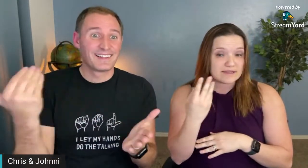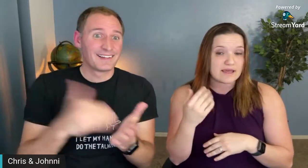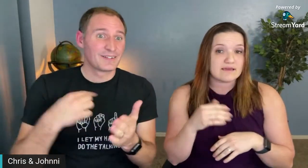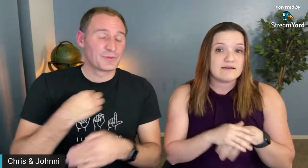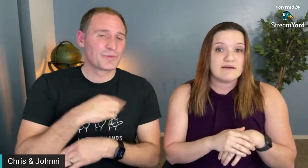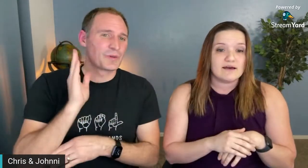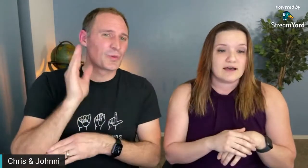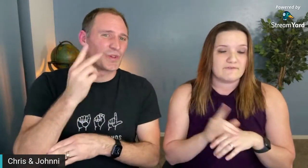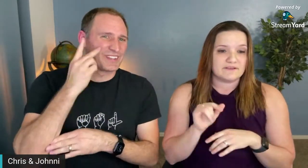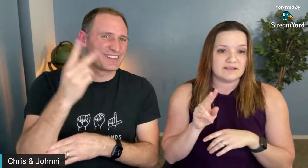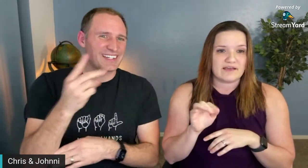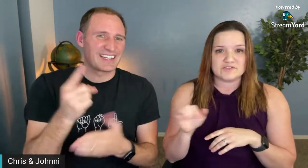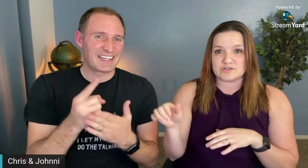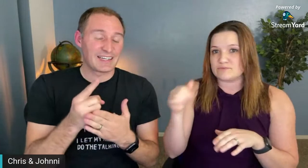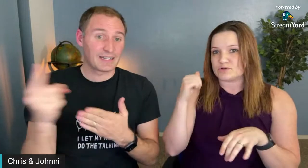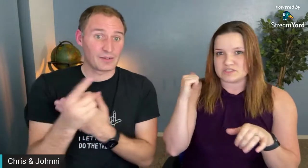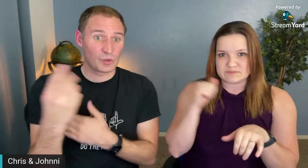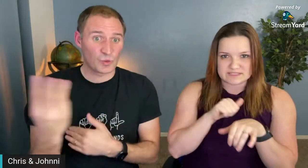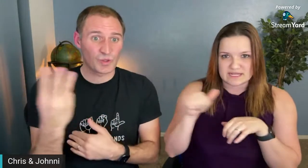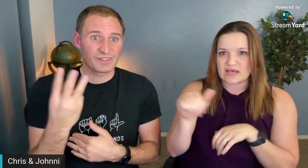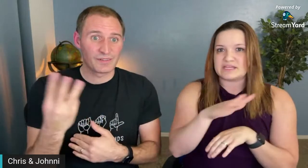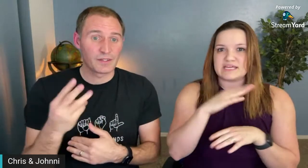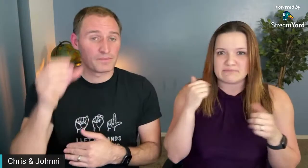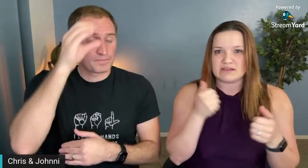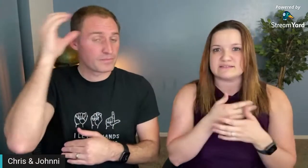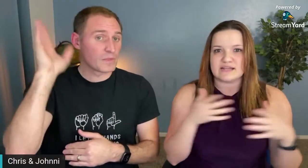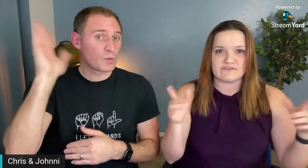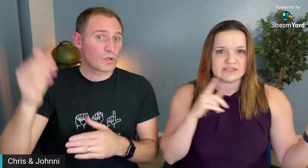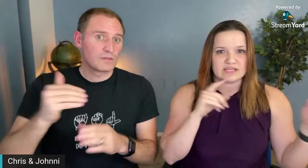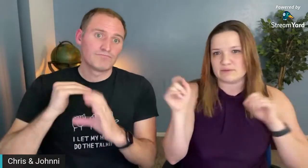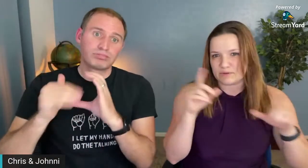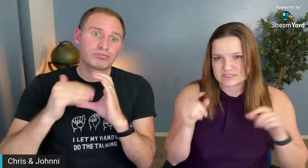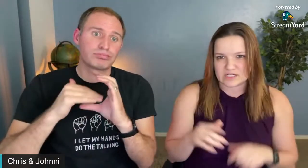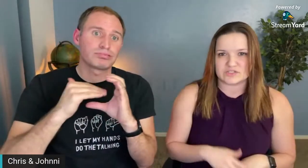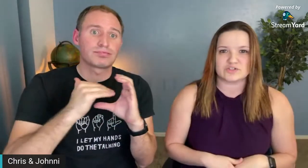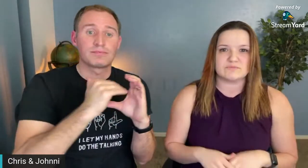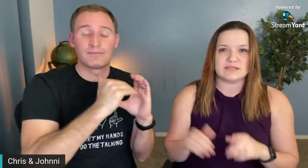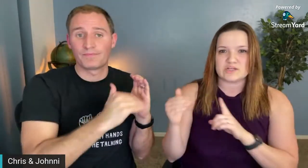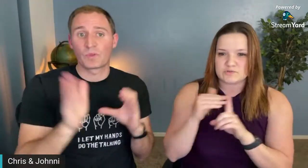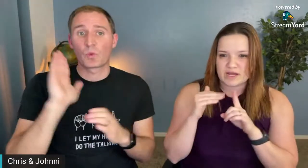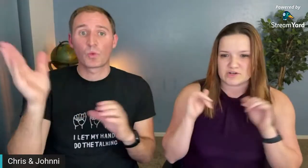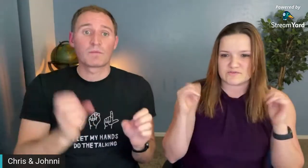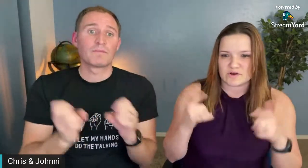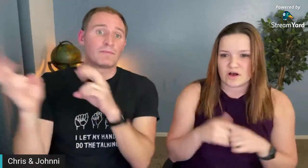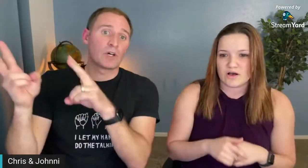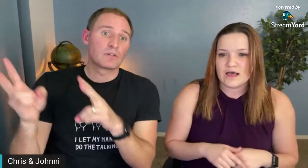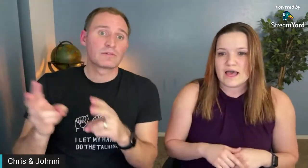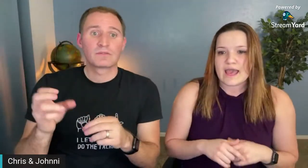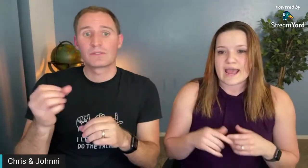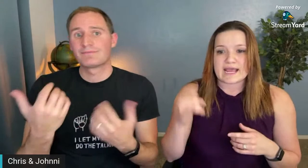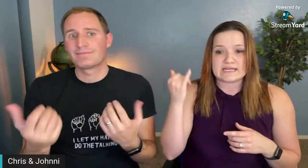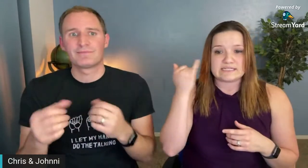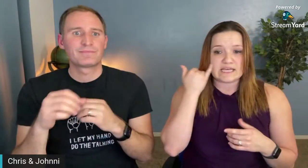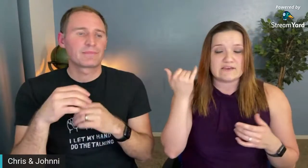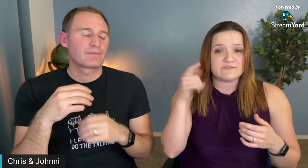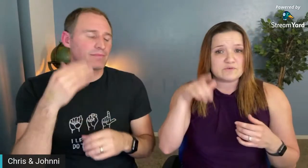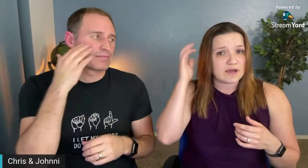Wednesday for the live stream. Chris will be sending out the emails and everything. He'll be posting on social media as reminders for all. And if you